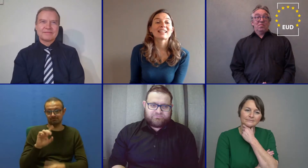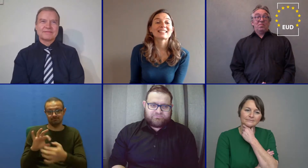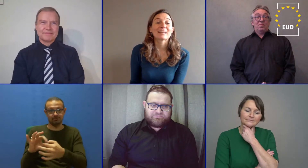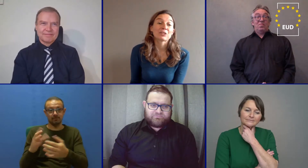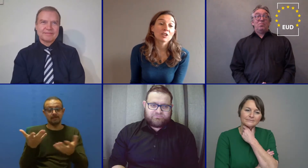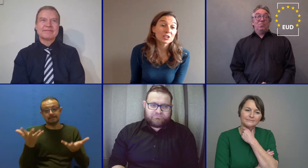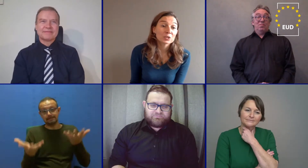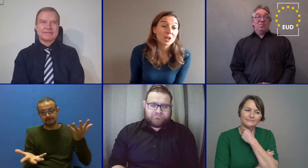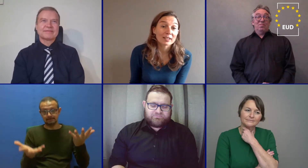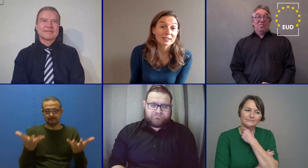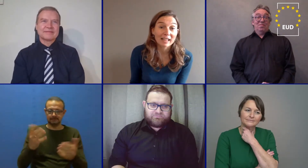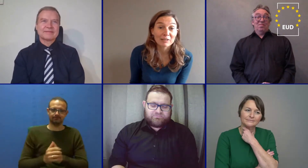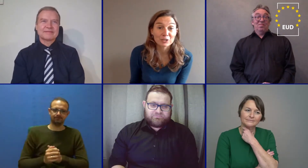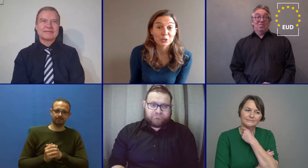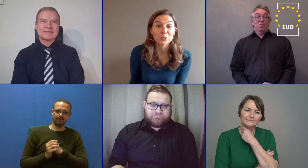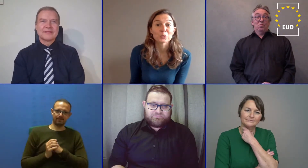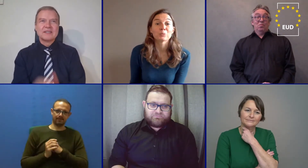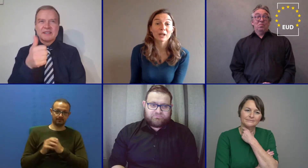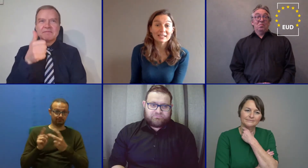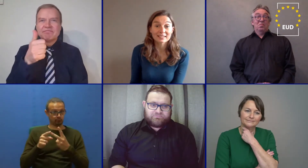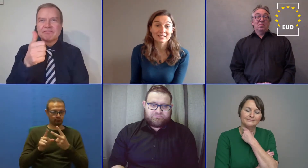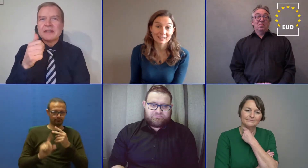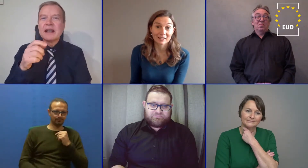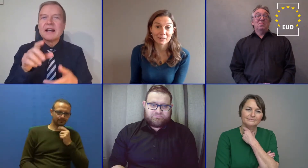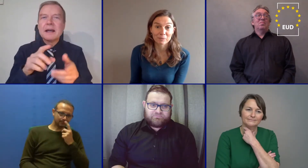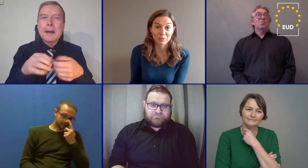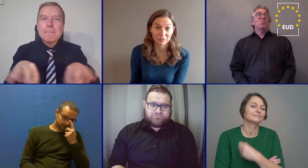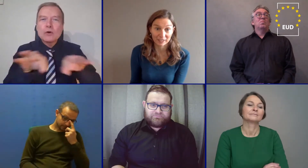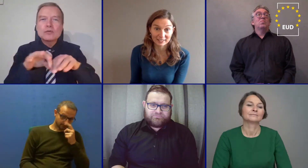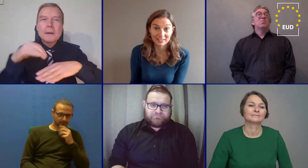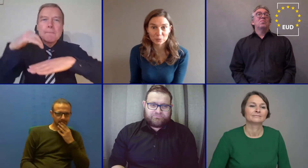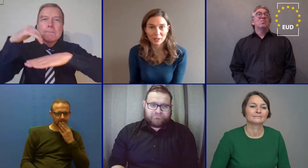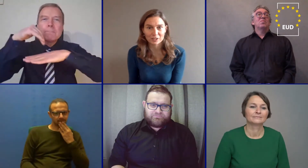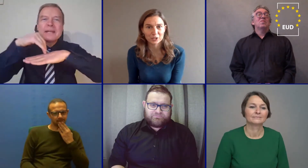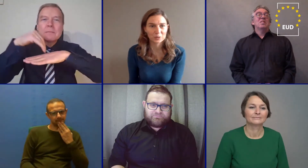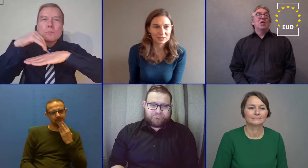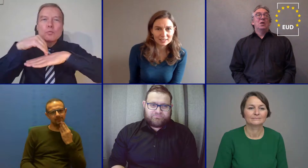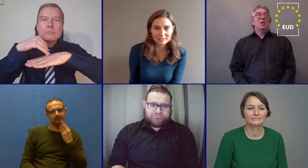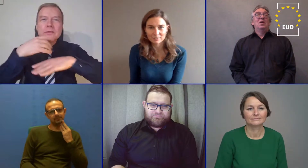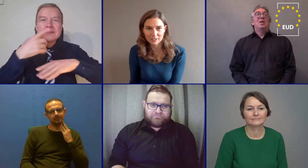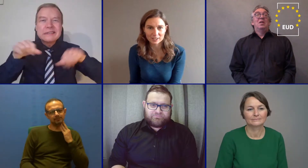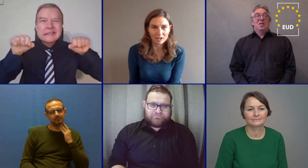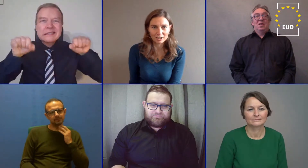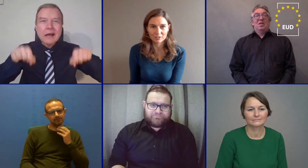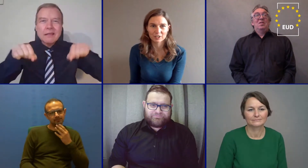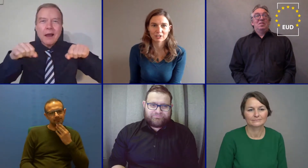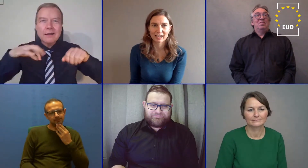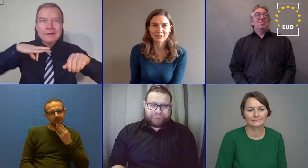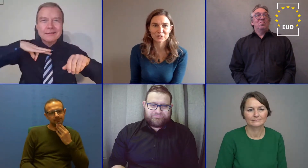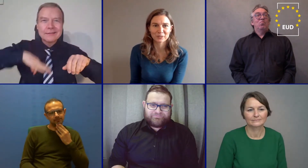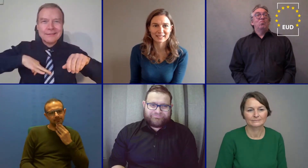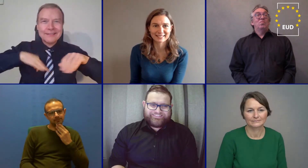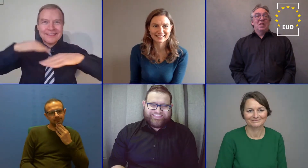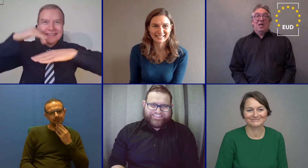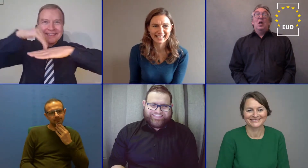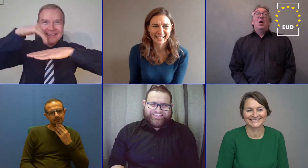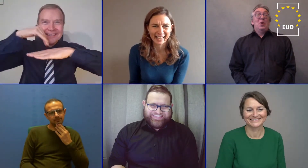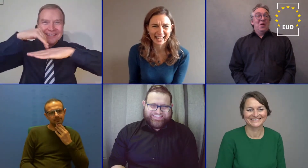but they're also not allowed to price fix as well. So it's hard to figure out how to do that.